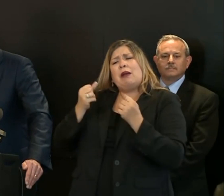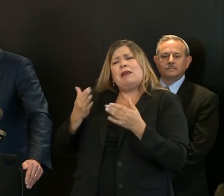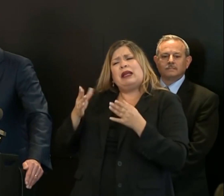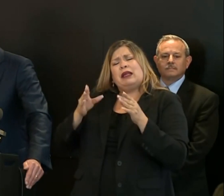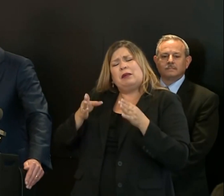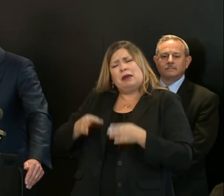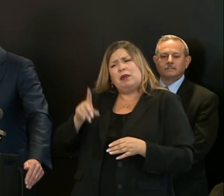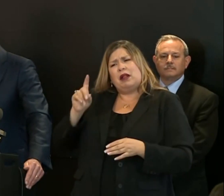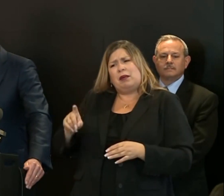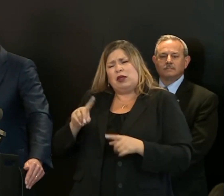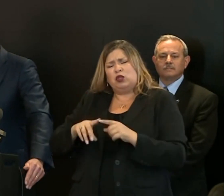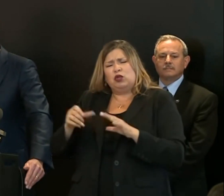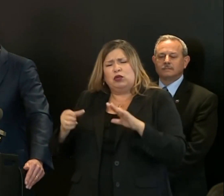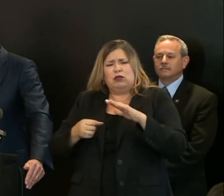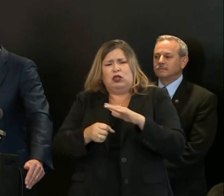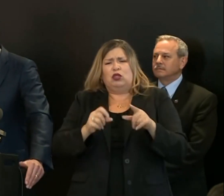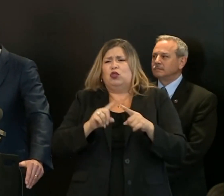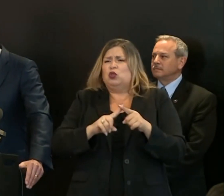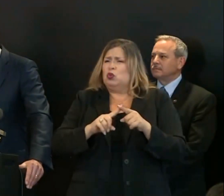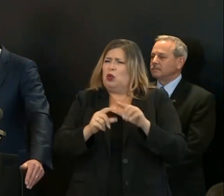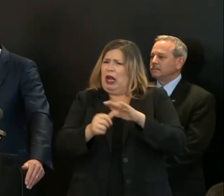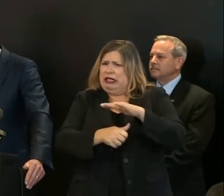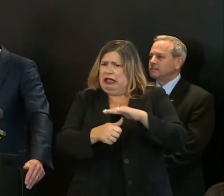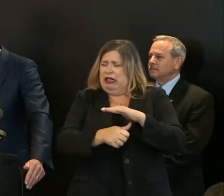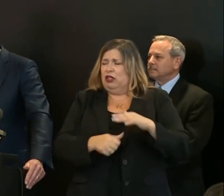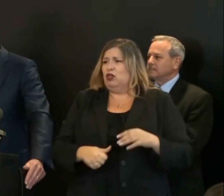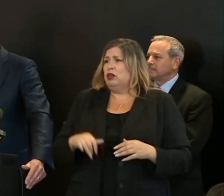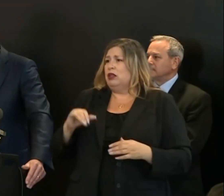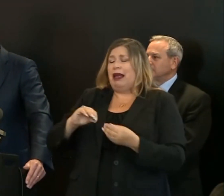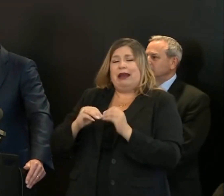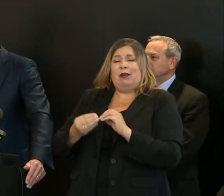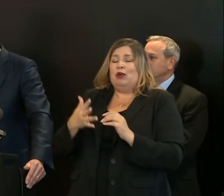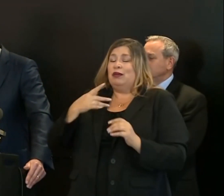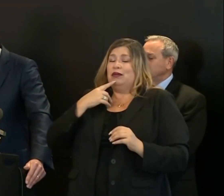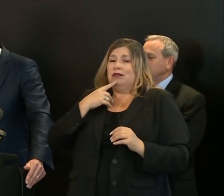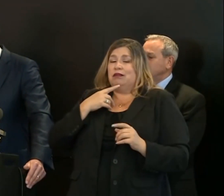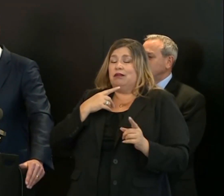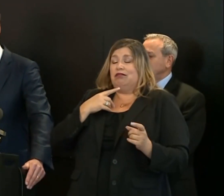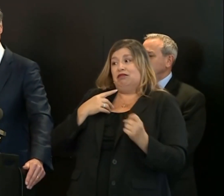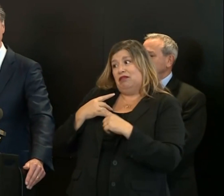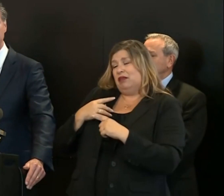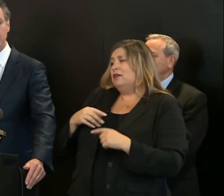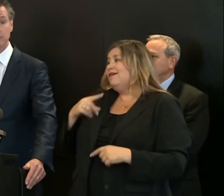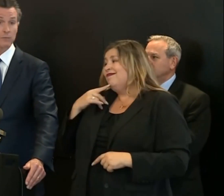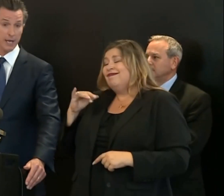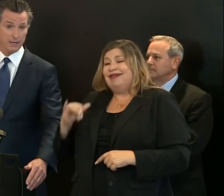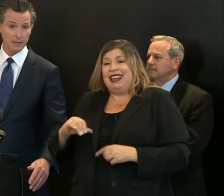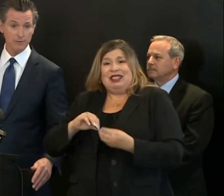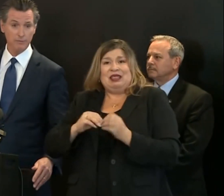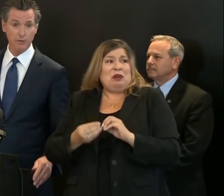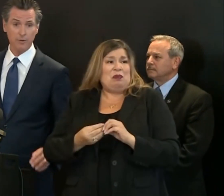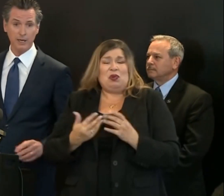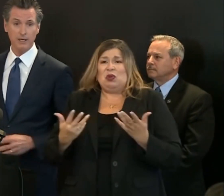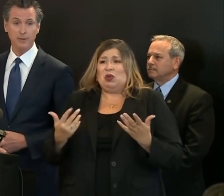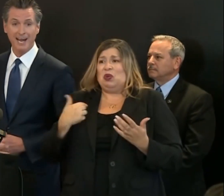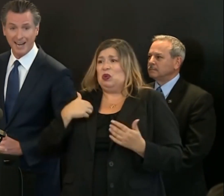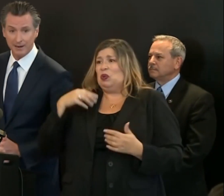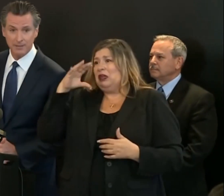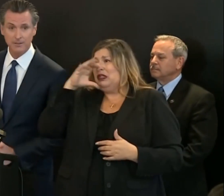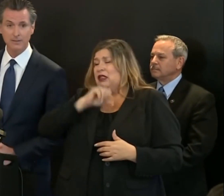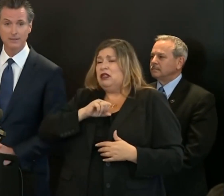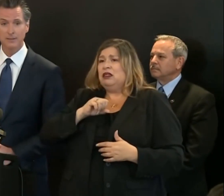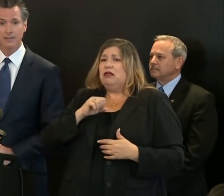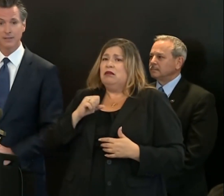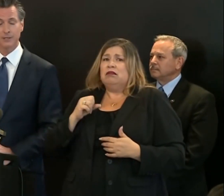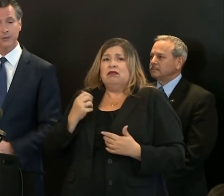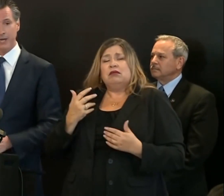isolated and put into place like the Costa Mesa? It's a number that's very dynamic. We estimated it, candidly, forthrightly, to be